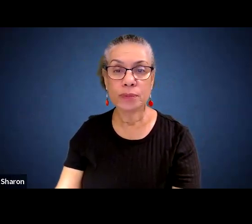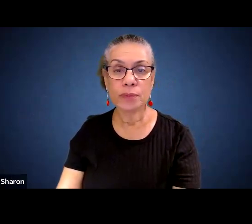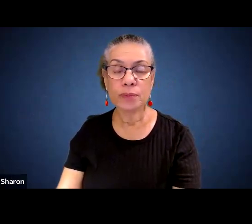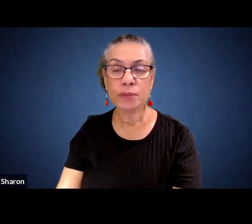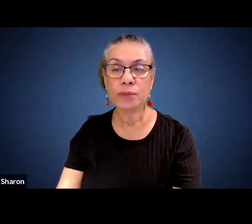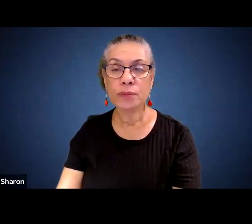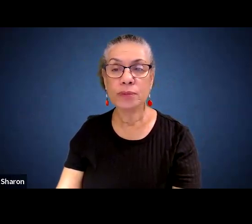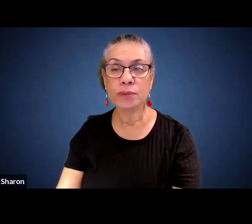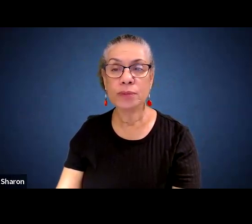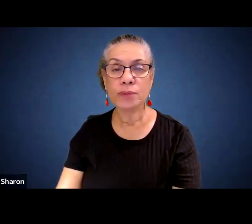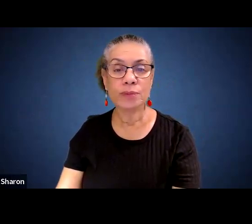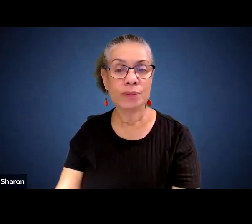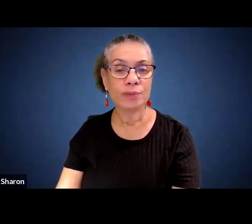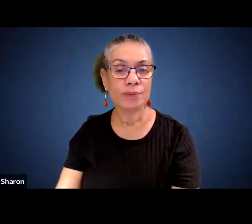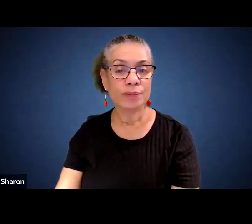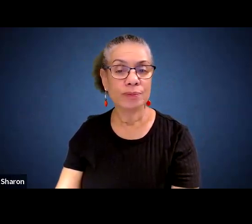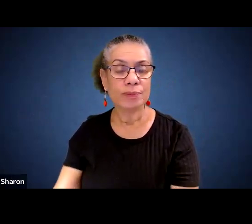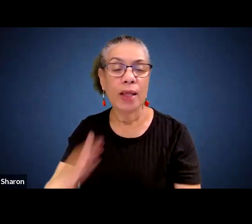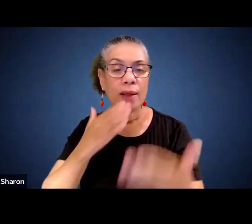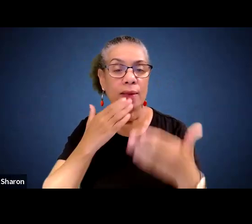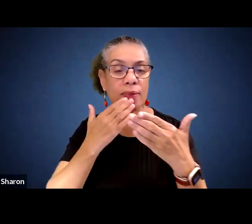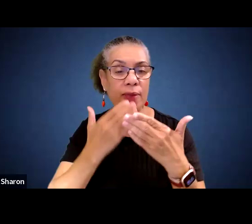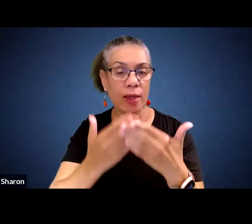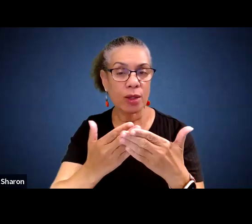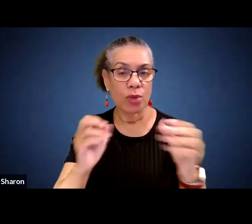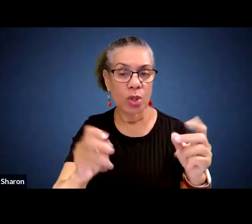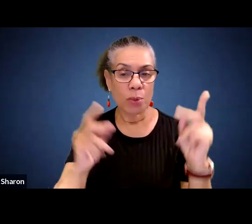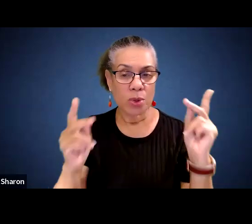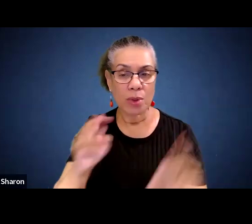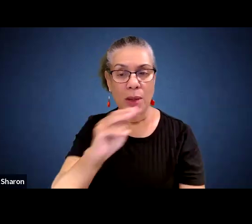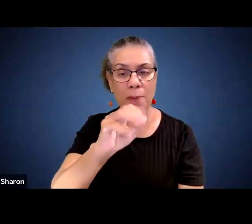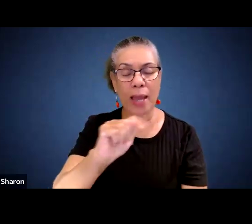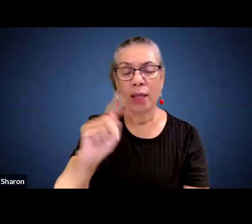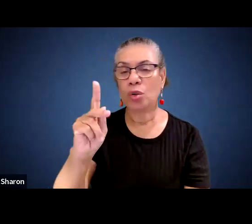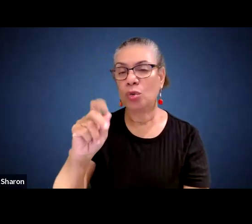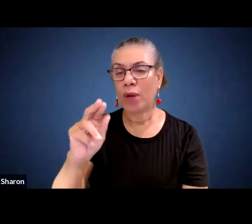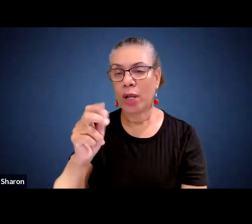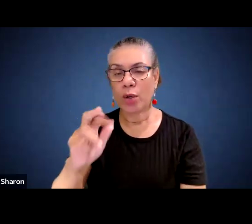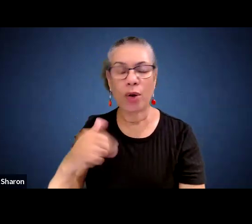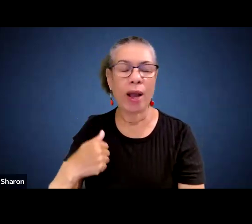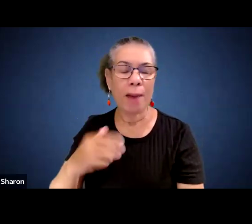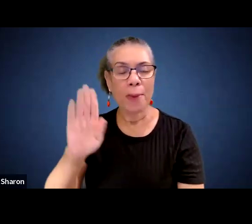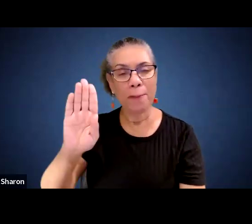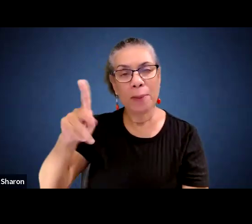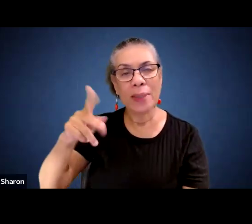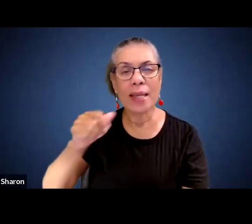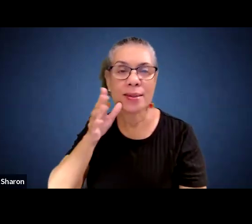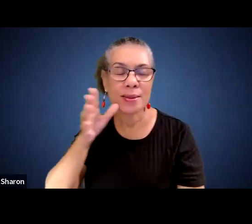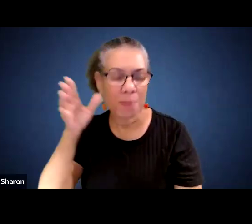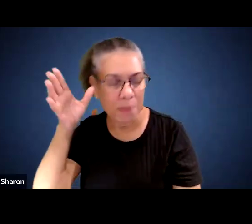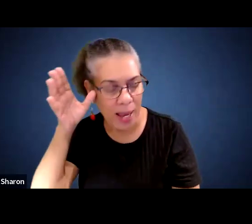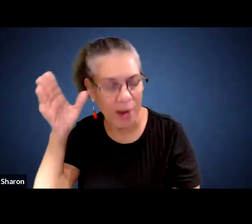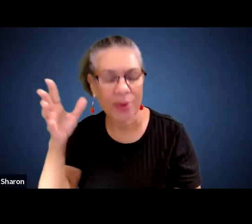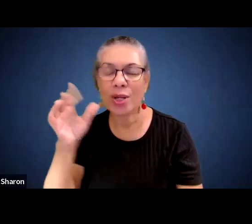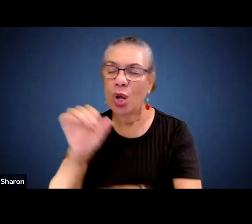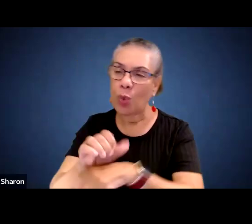Thank you for the opportunity to testify. Matt Krager, I'm a proud BPS parent, happy to have served on task forces and working groups for the school